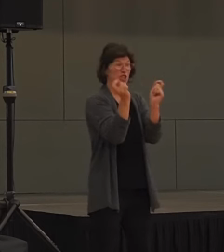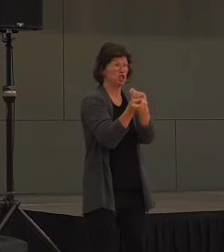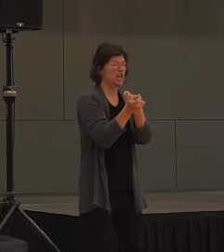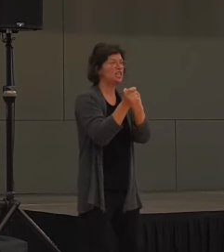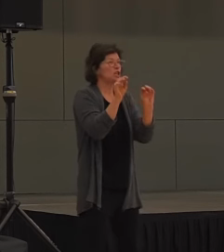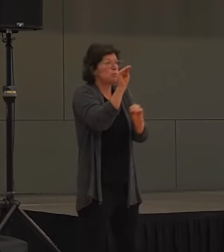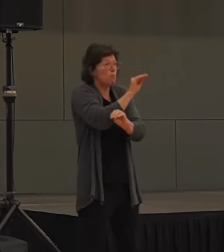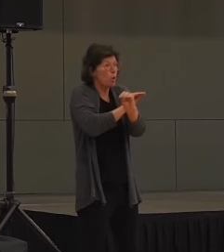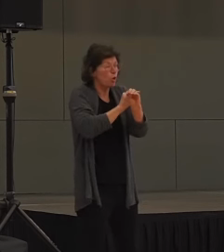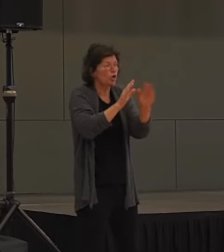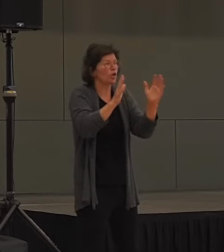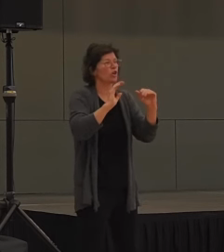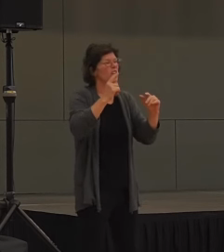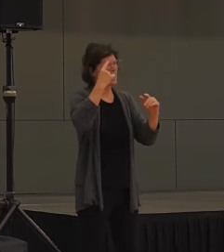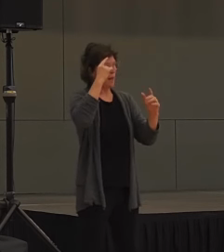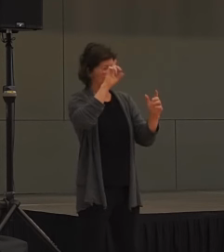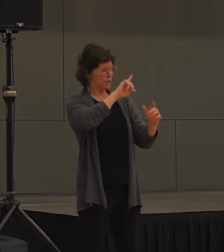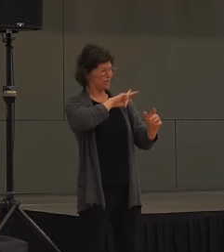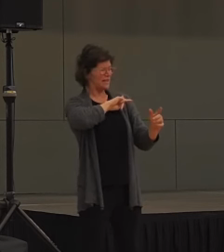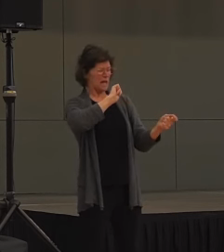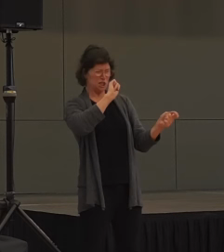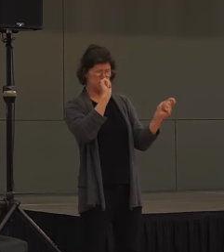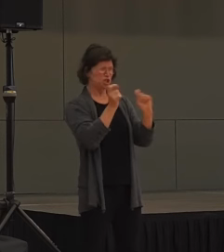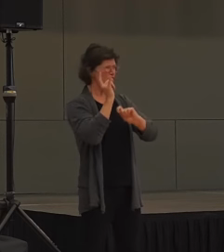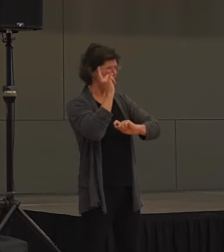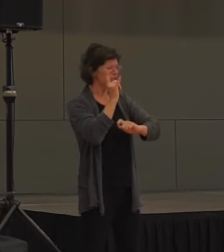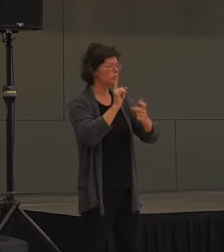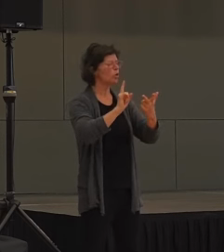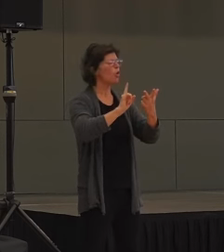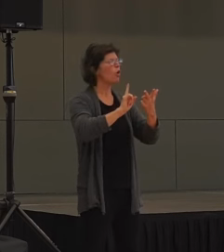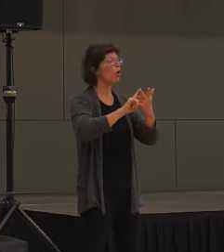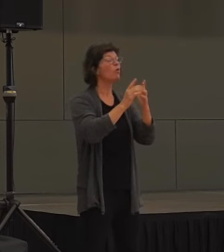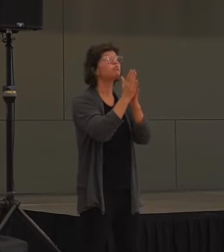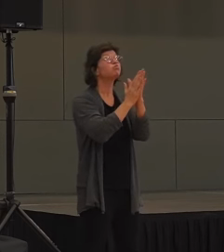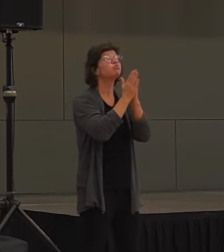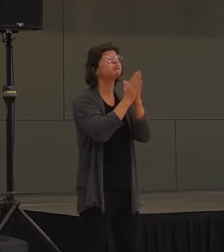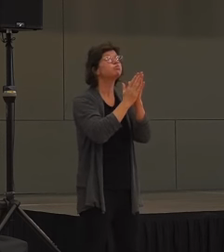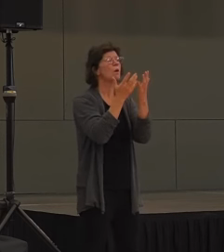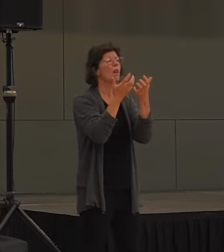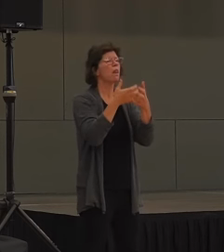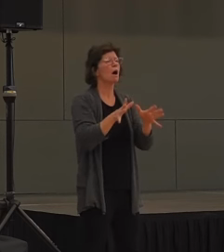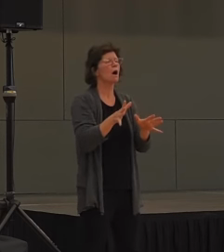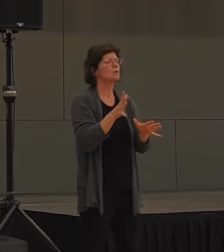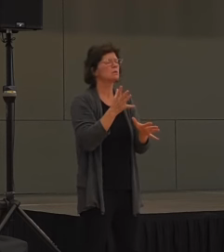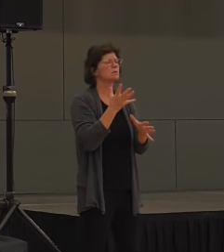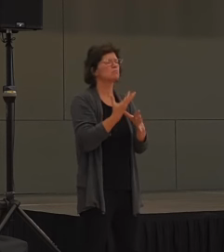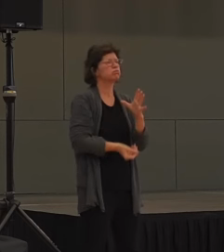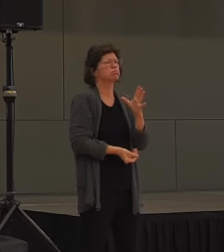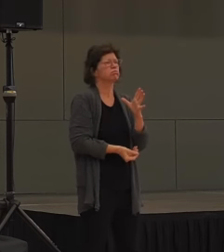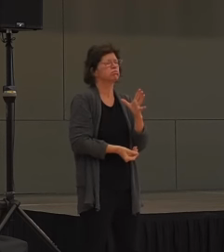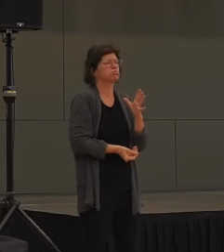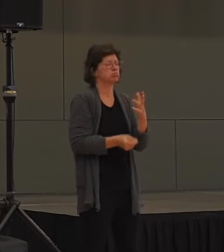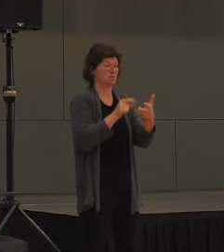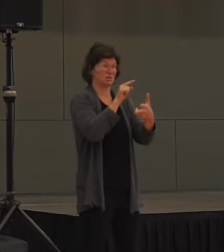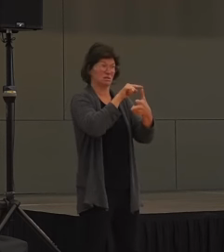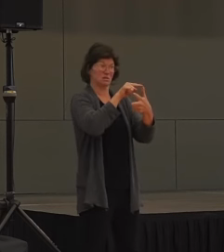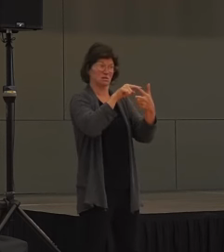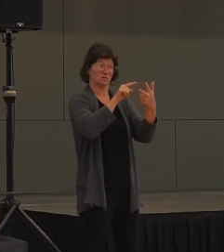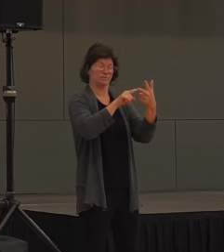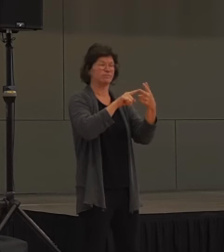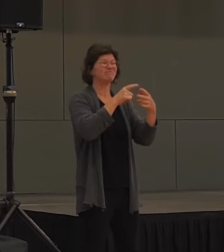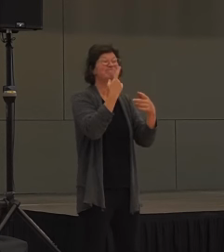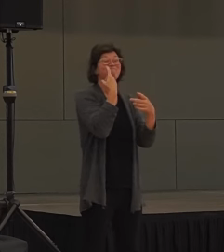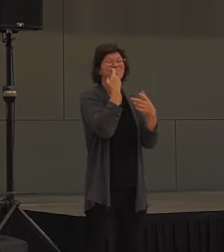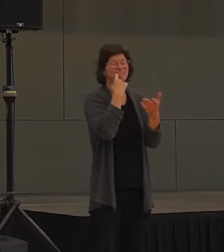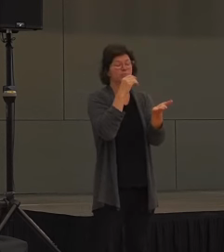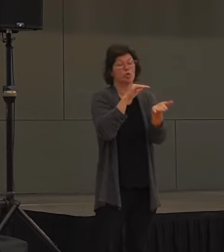in personality, or significant loss of initiative. Now, I know in the previous section, the doctor